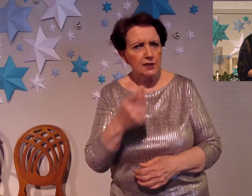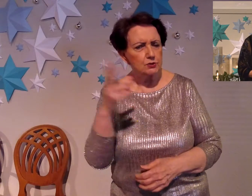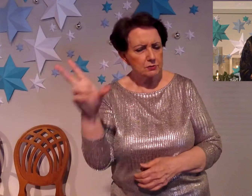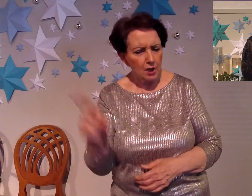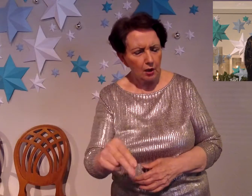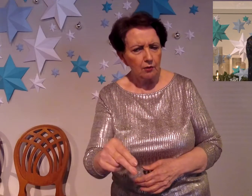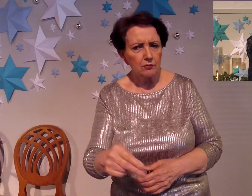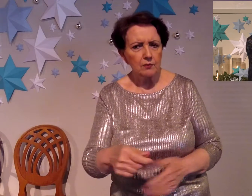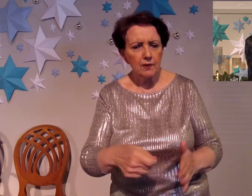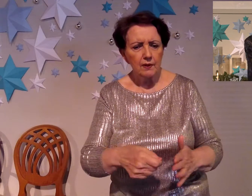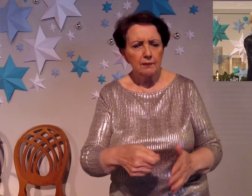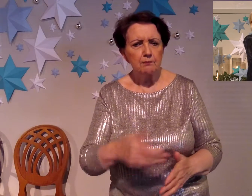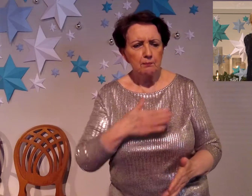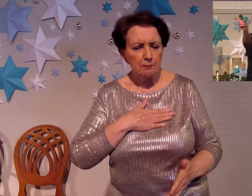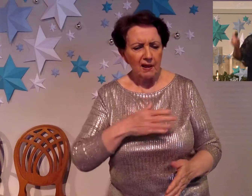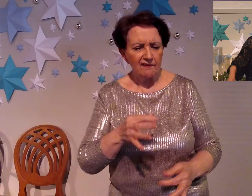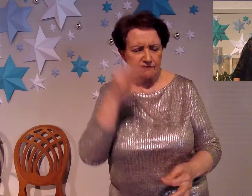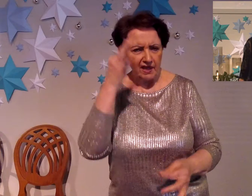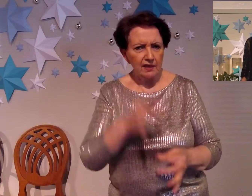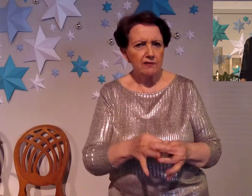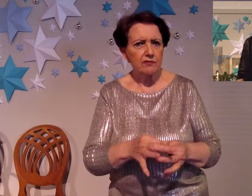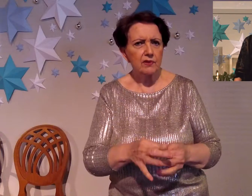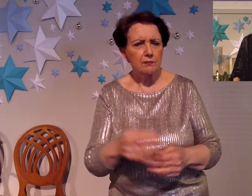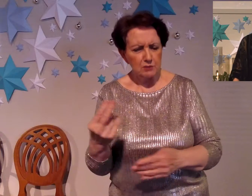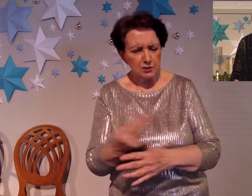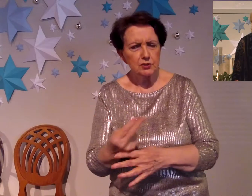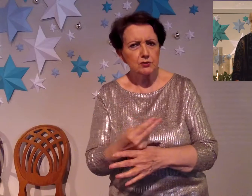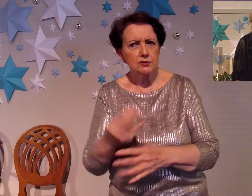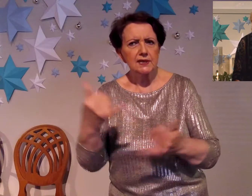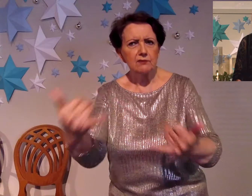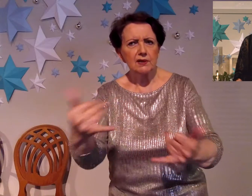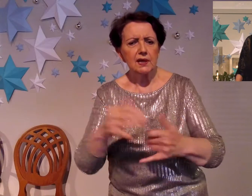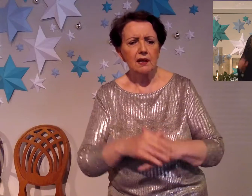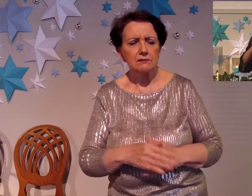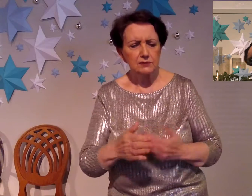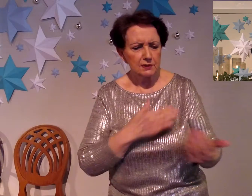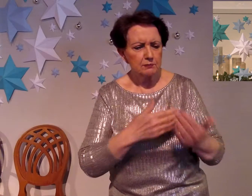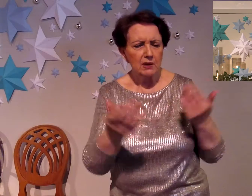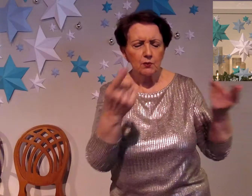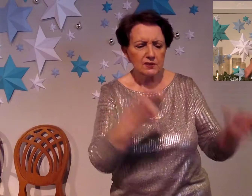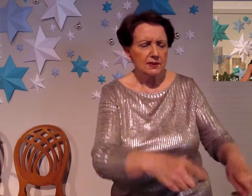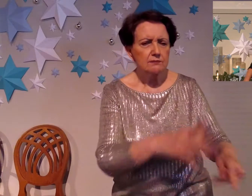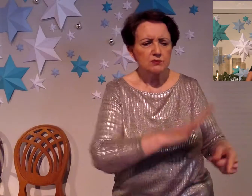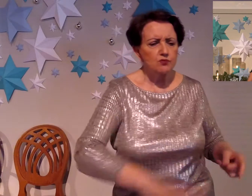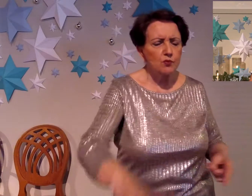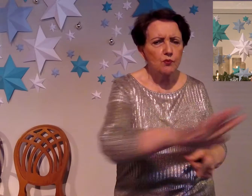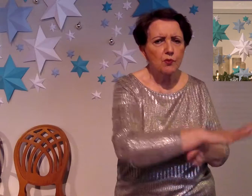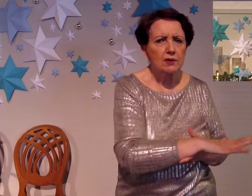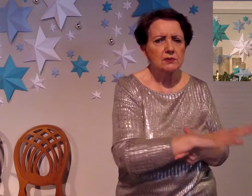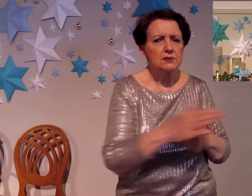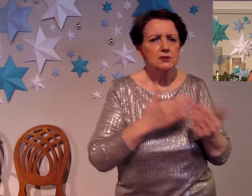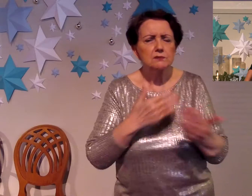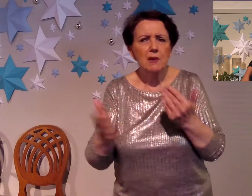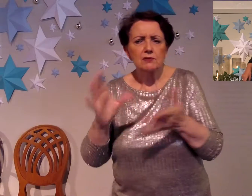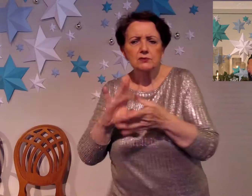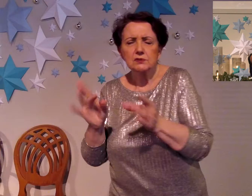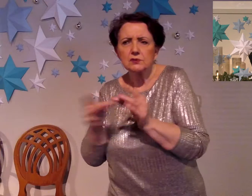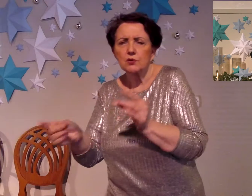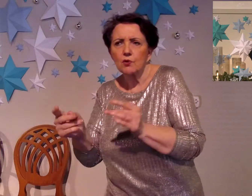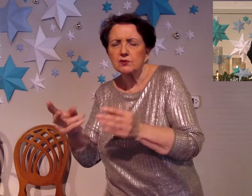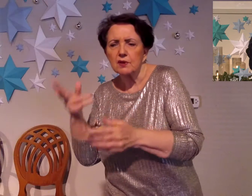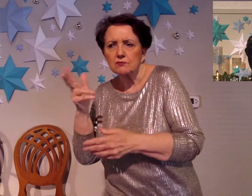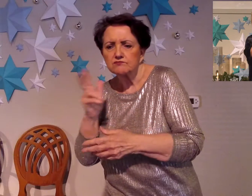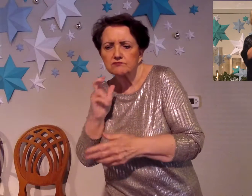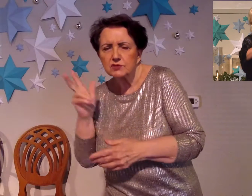my faith. I'm going to stand in my faith despite all that stuff. And I don't care how many stories I read about how terrible and awful it is